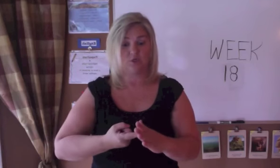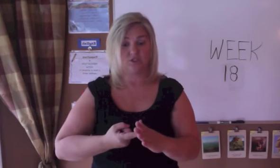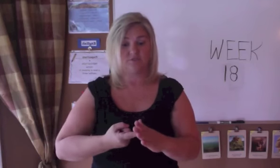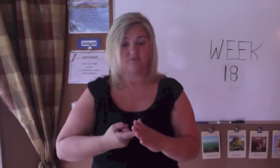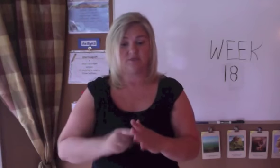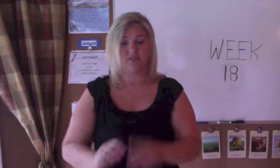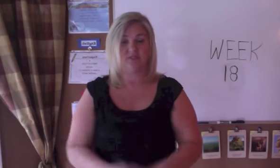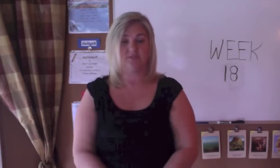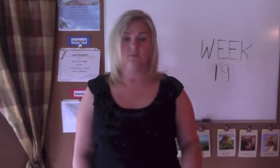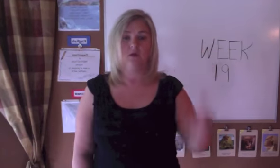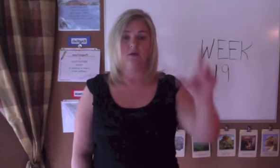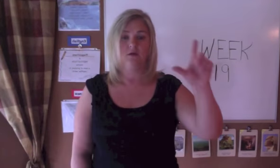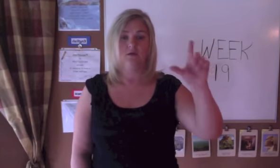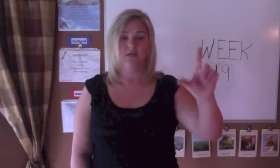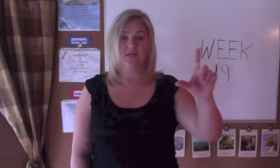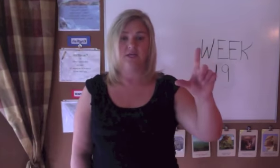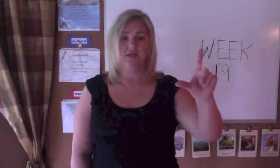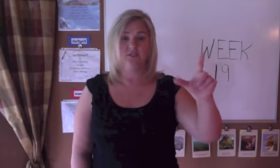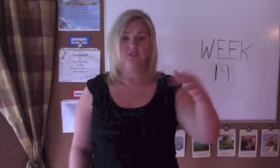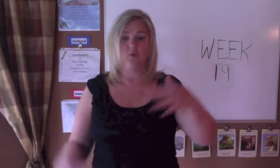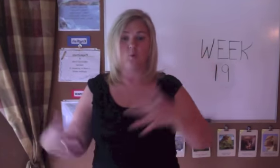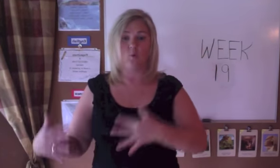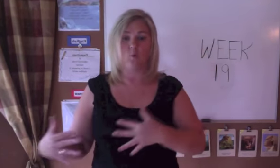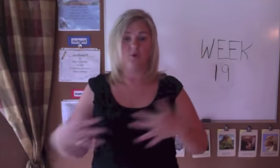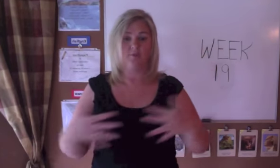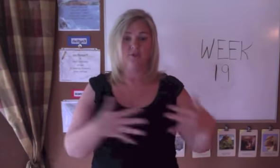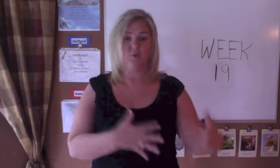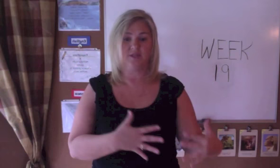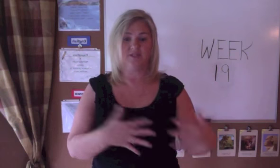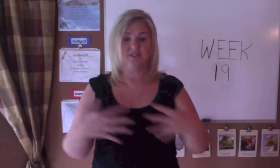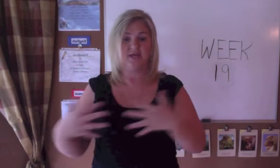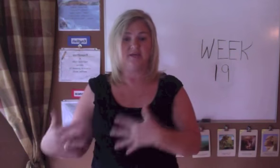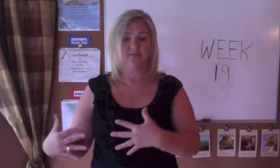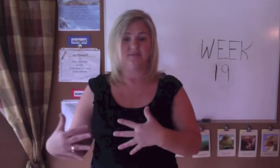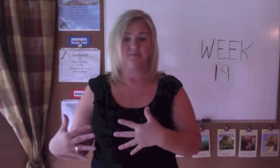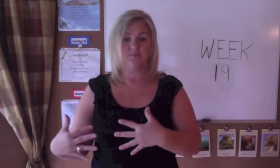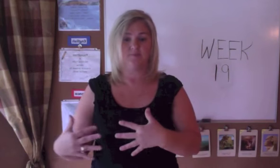The Origin of Species. Lincoln's War Between the States.